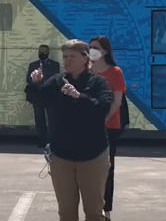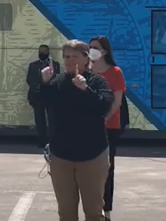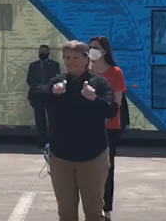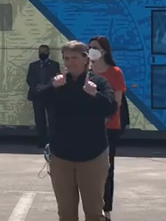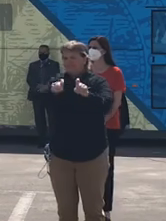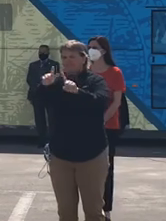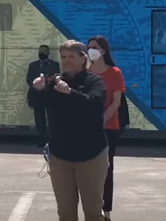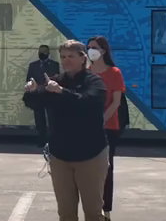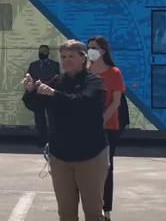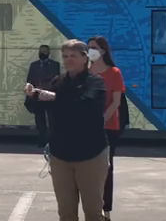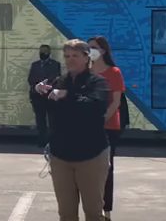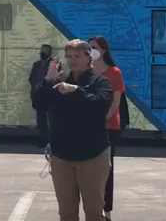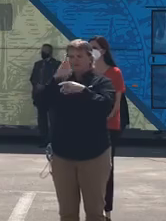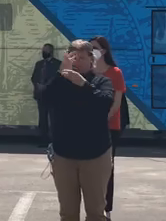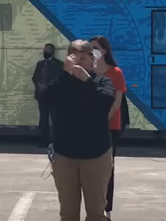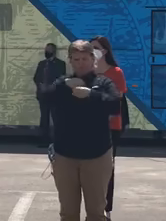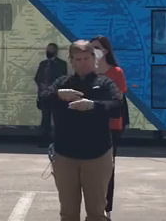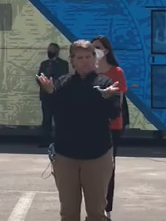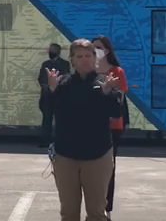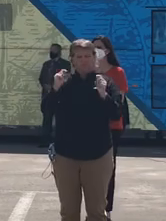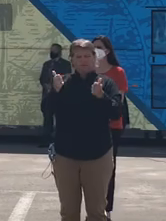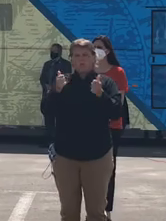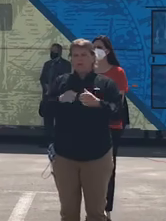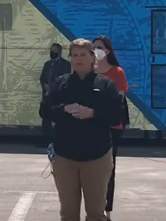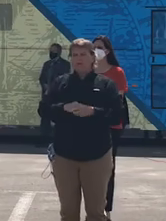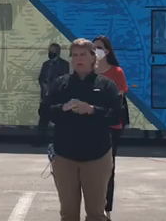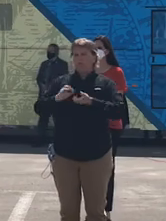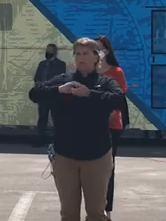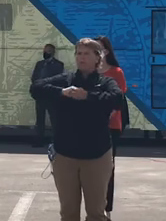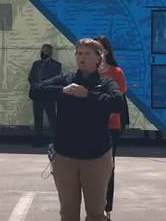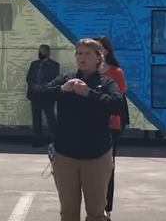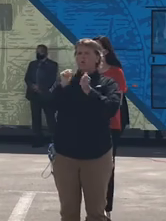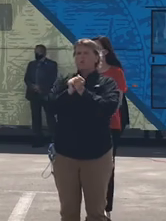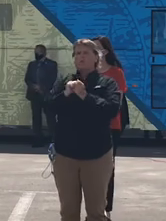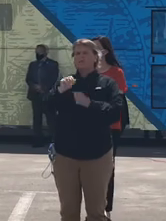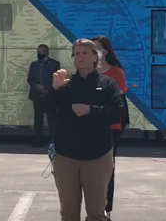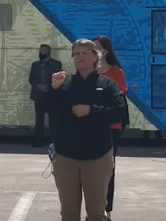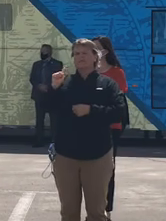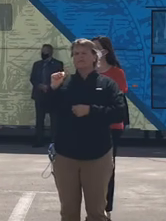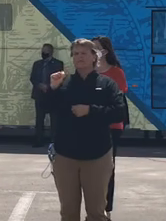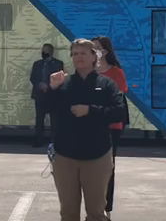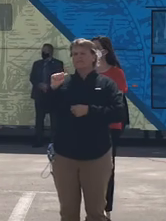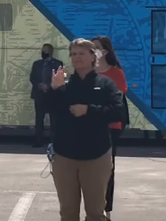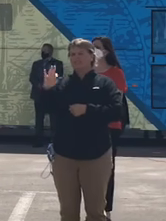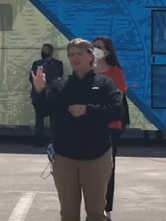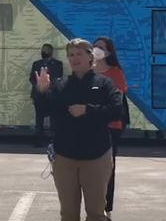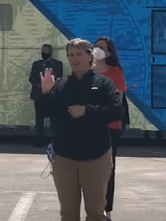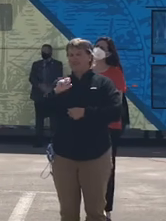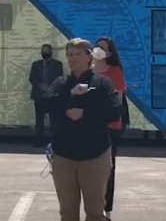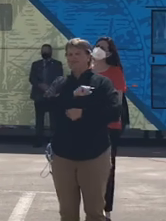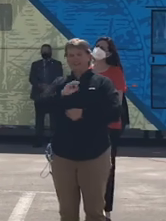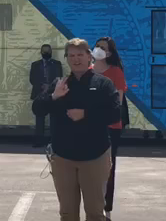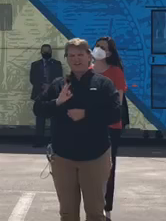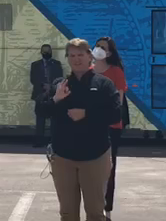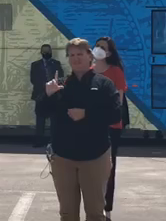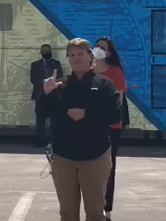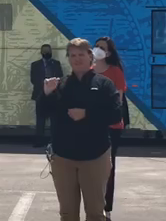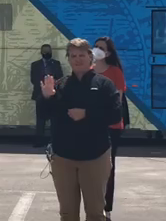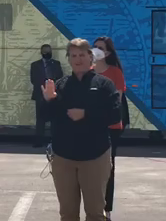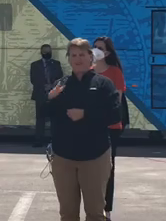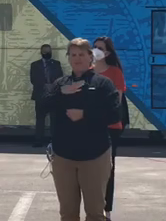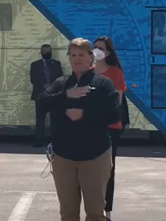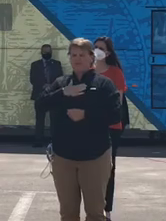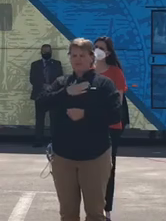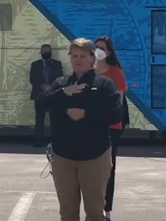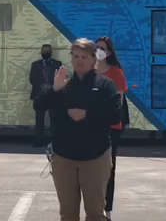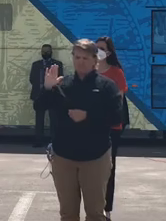appreciate Stat Lab's partnership, and we look forward to a successful testing operation. We're now, throughout the state of Florida,